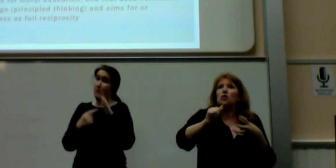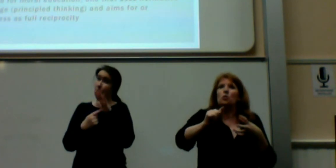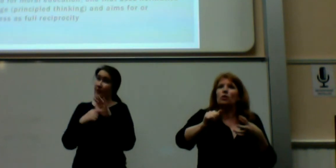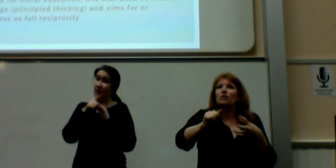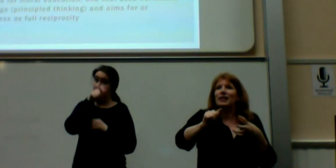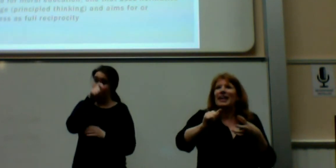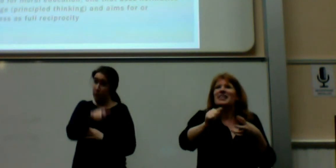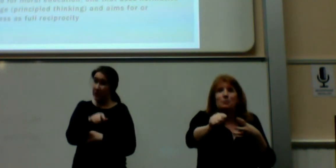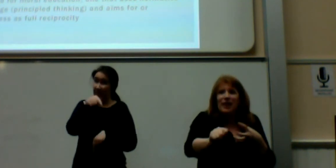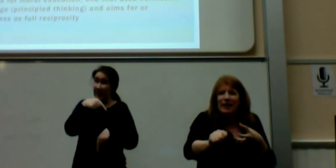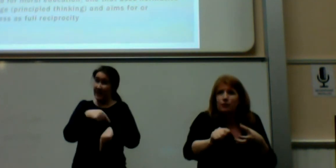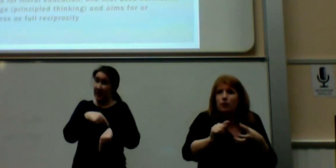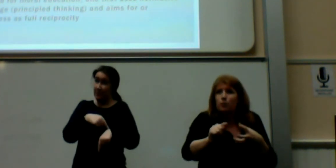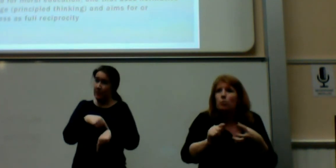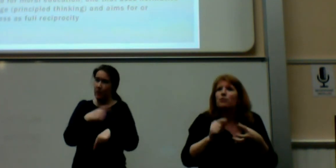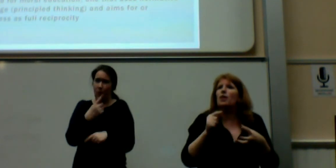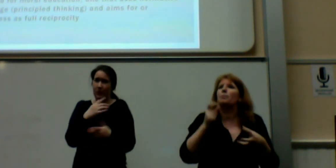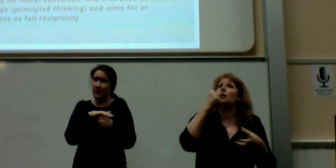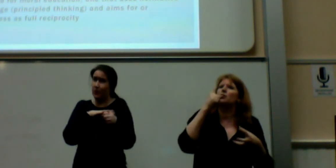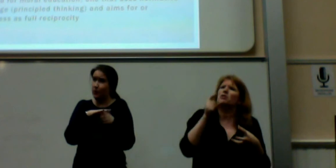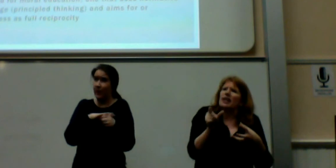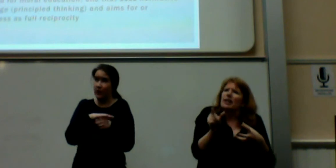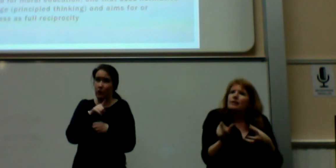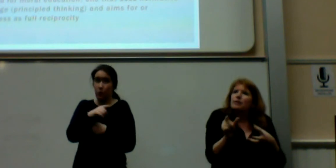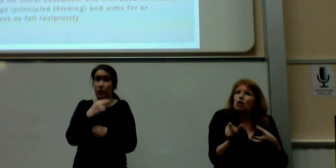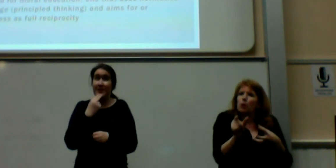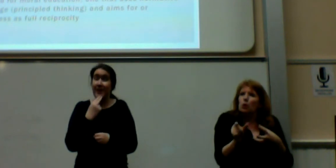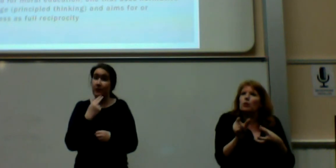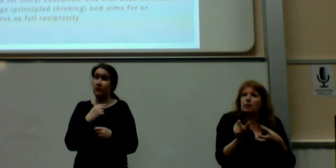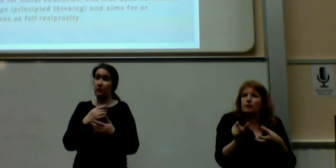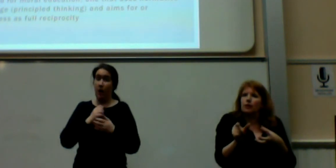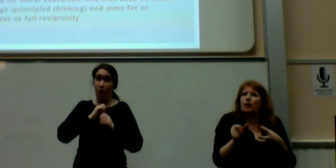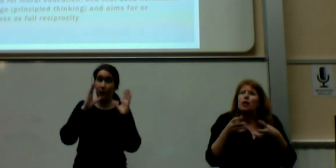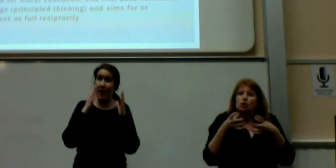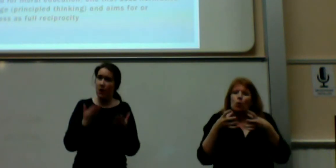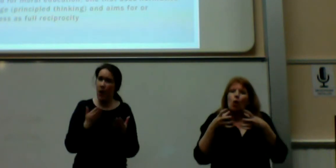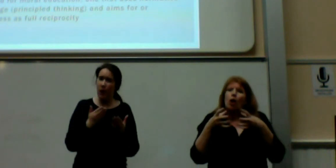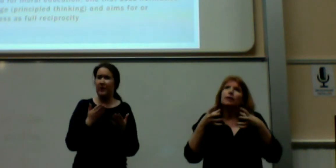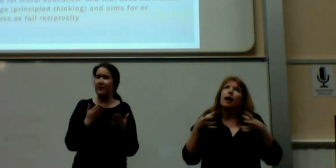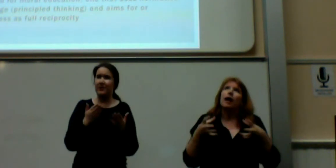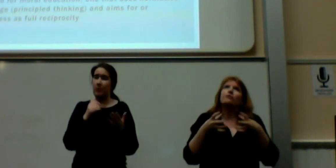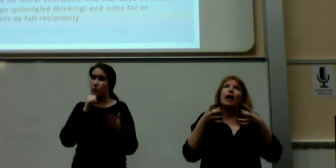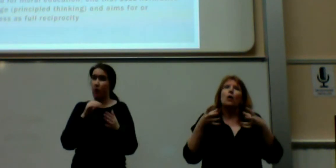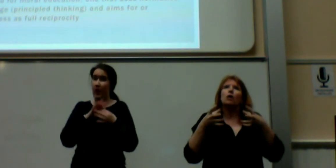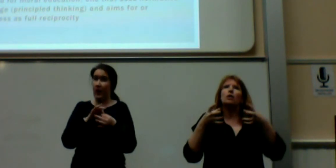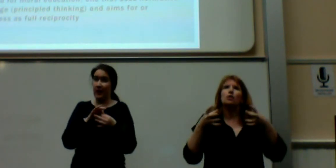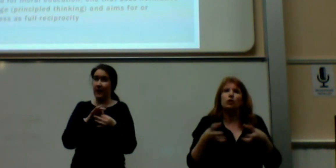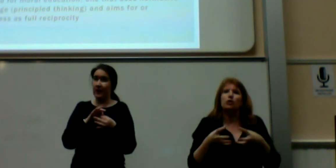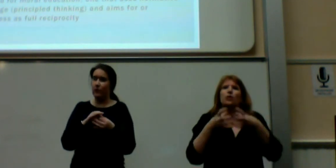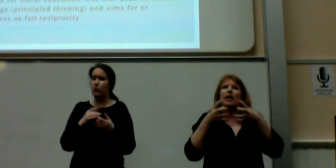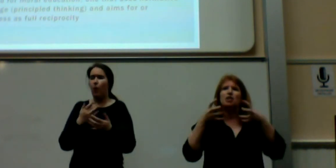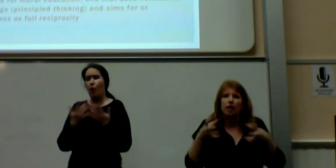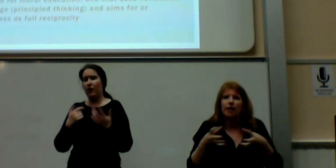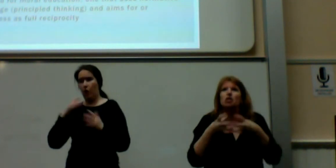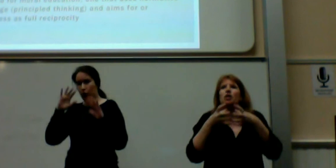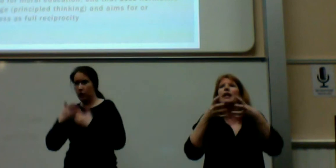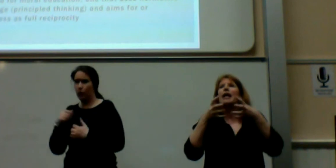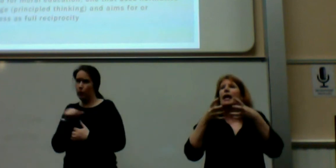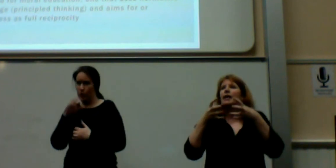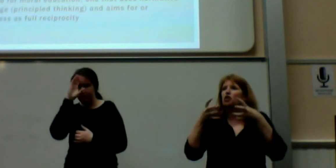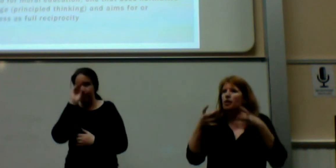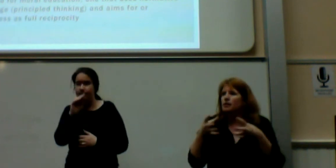that individual, except in that given moment, for them to understand this component of it. So a lot of our concern for